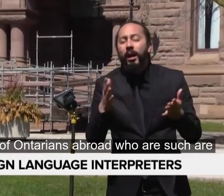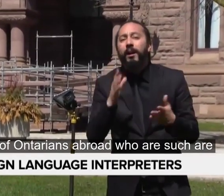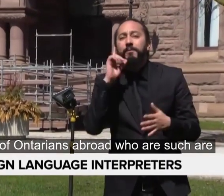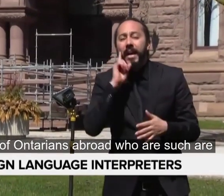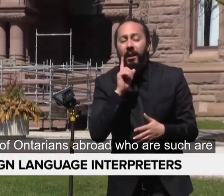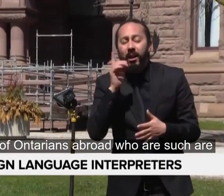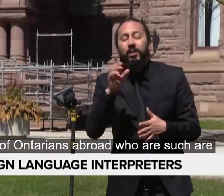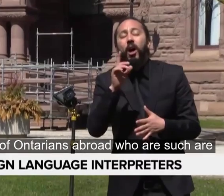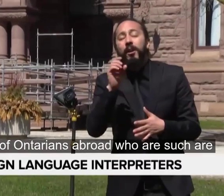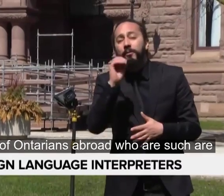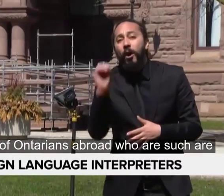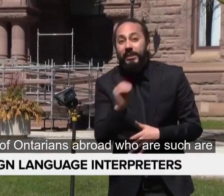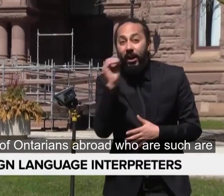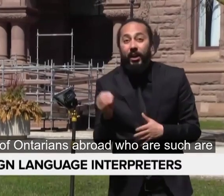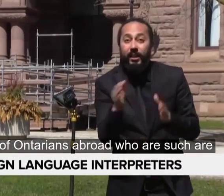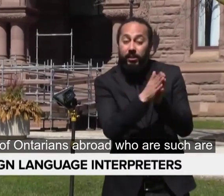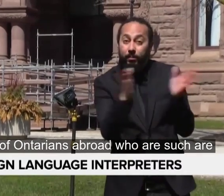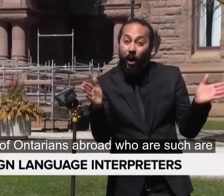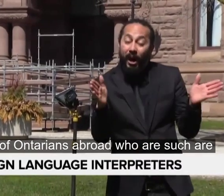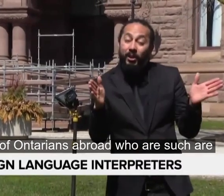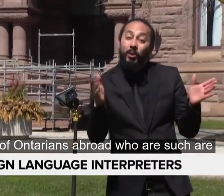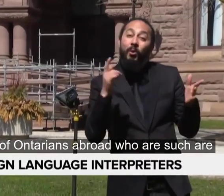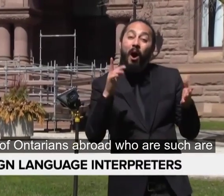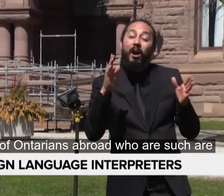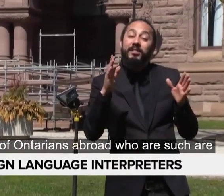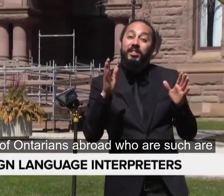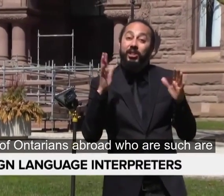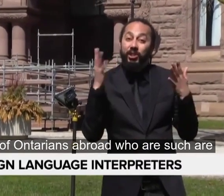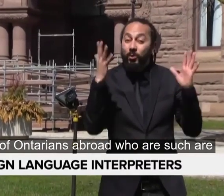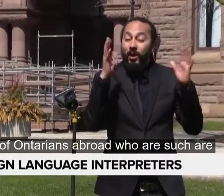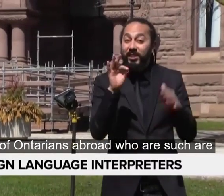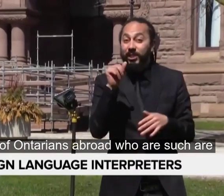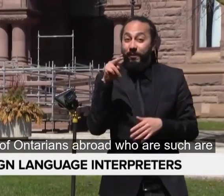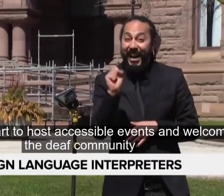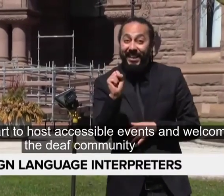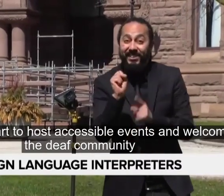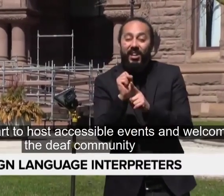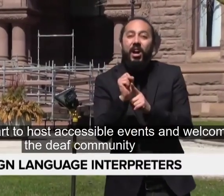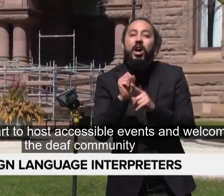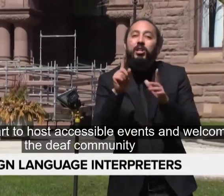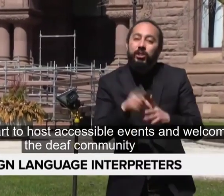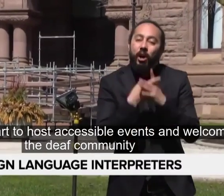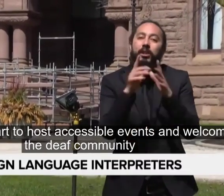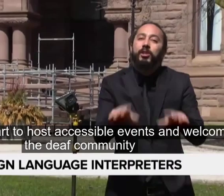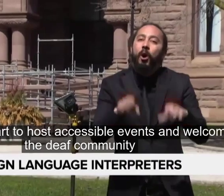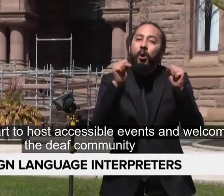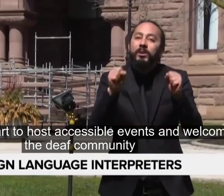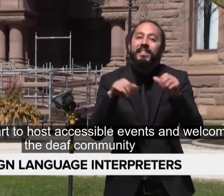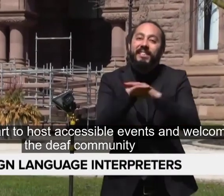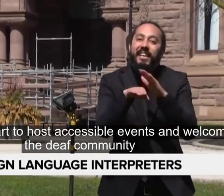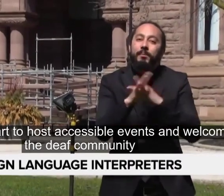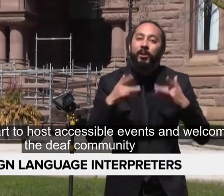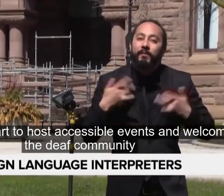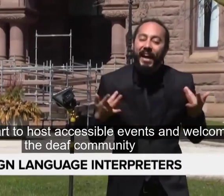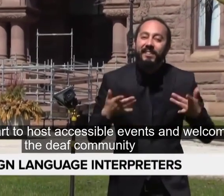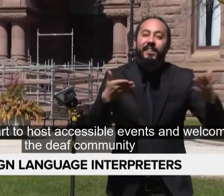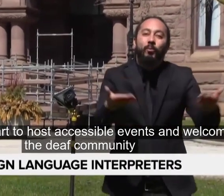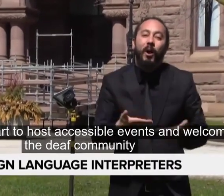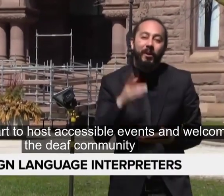of Ontarians abroad who are such fans start to host accessible events and welcome the